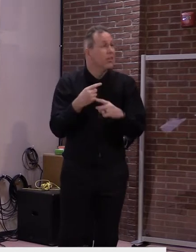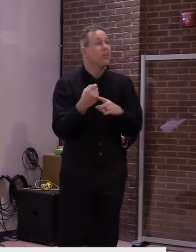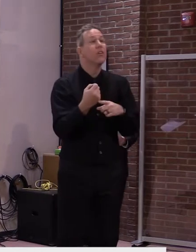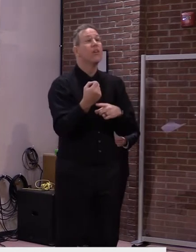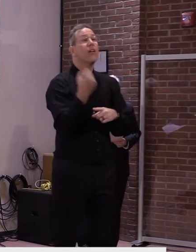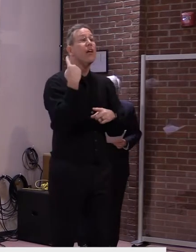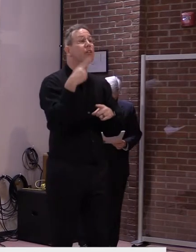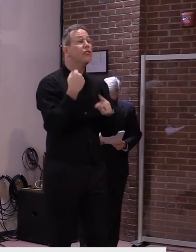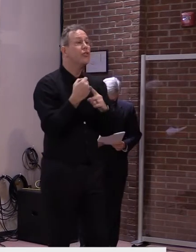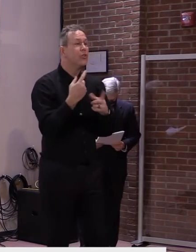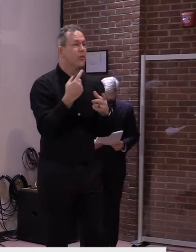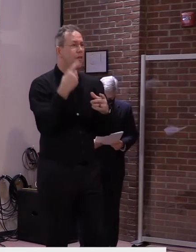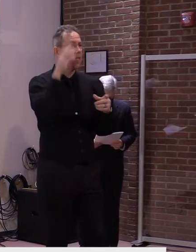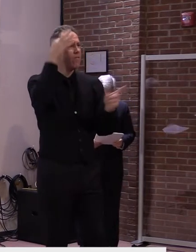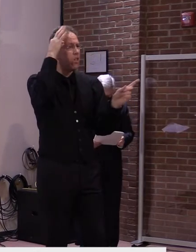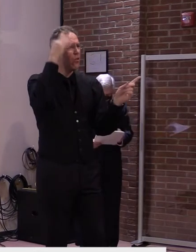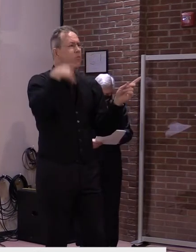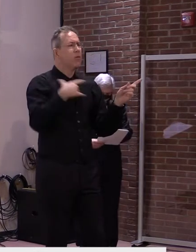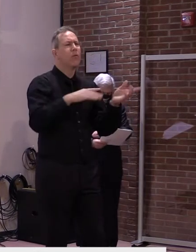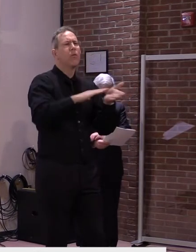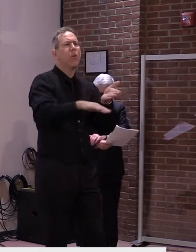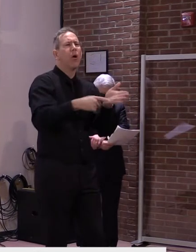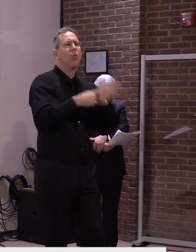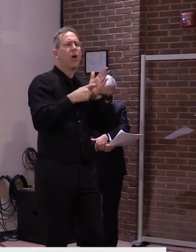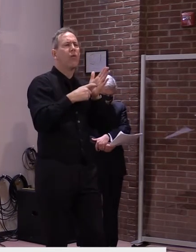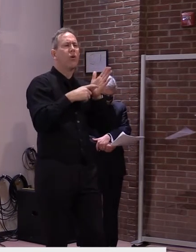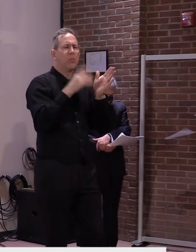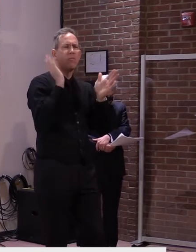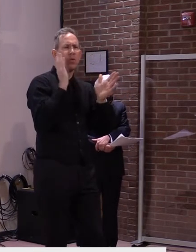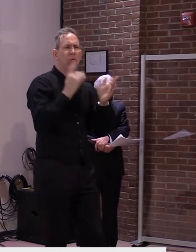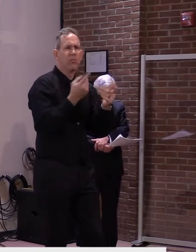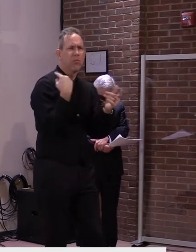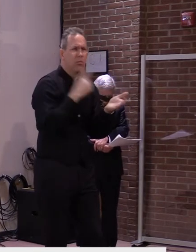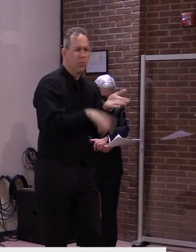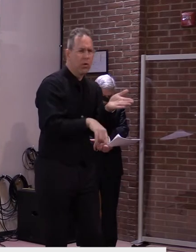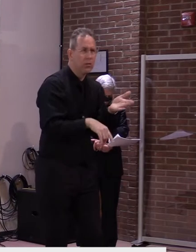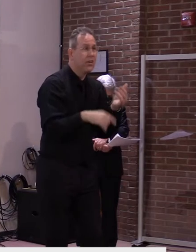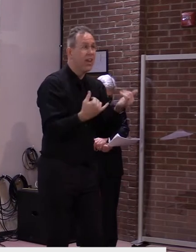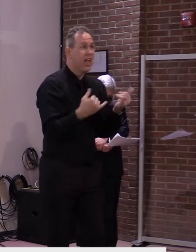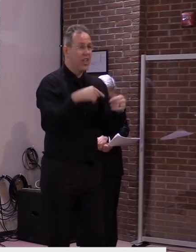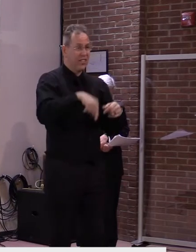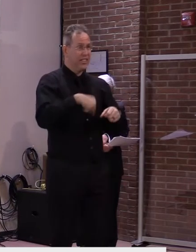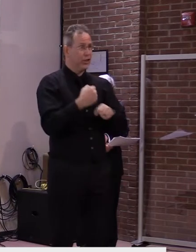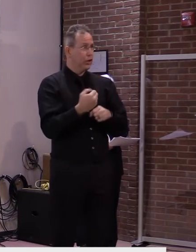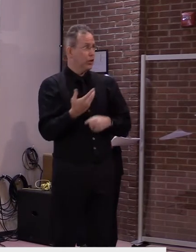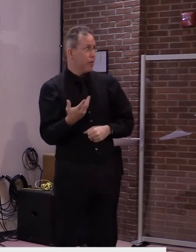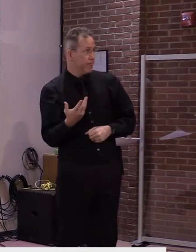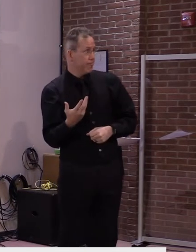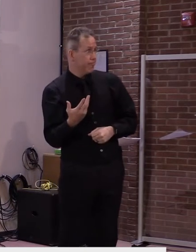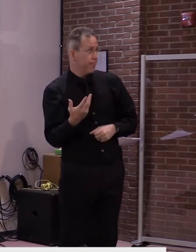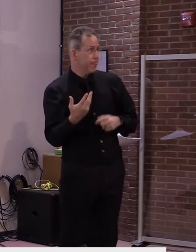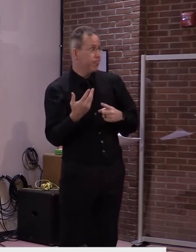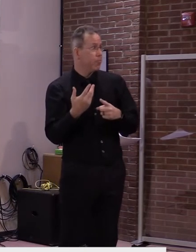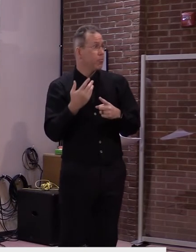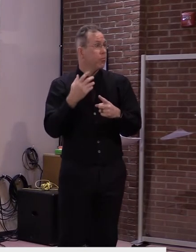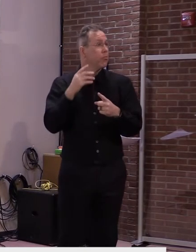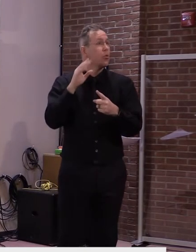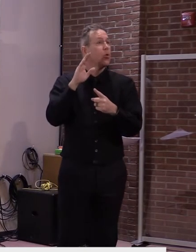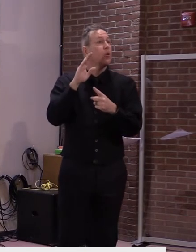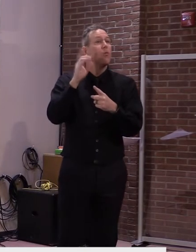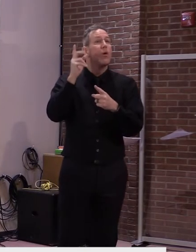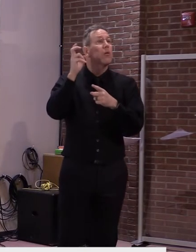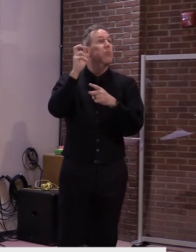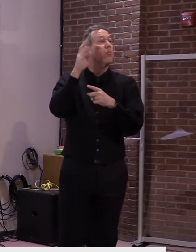emergency. We've been waiting to see how the Biden administration will be addressing the requirement for mandatory assessments. Meanwhile, we've